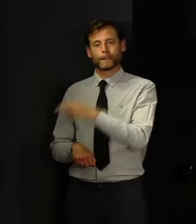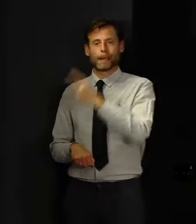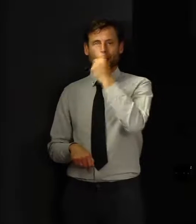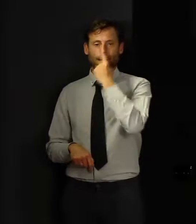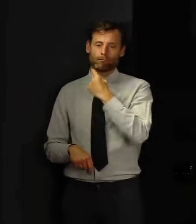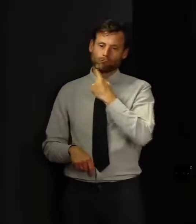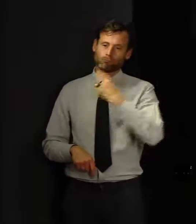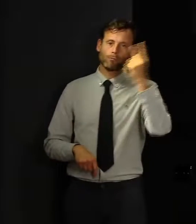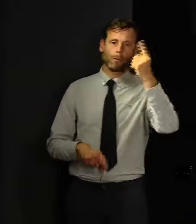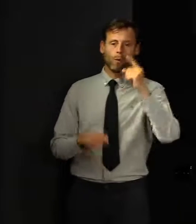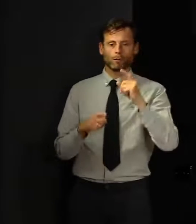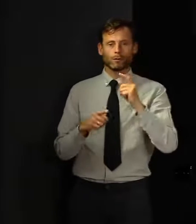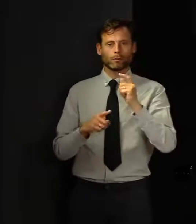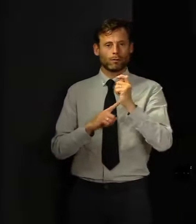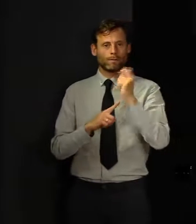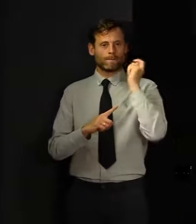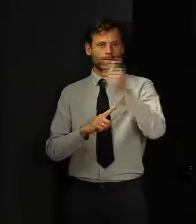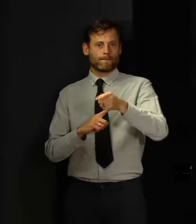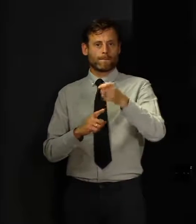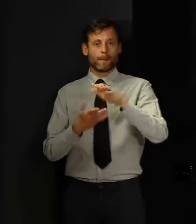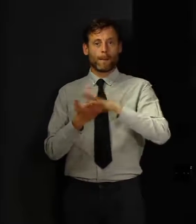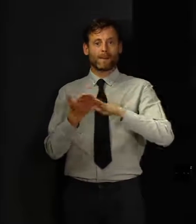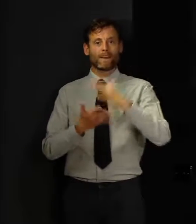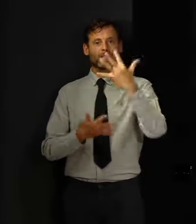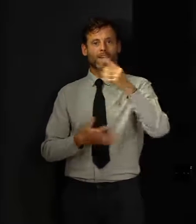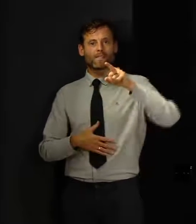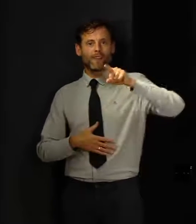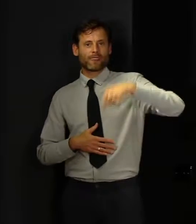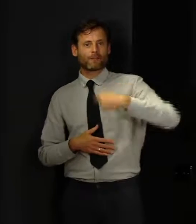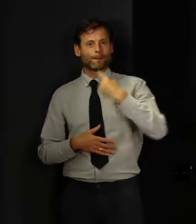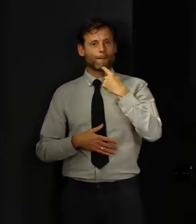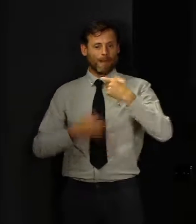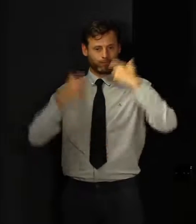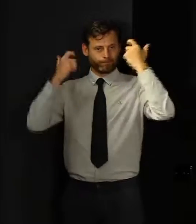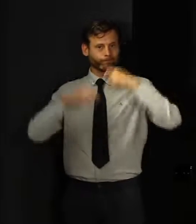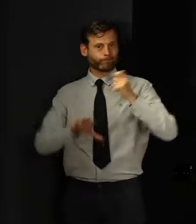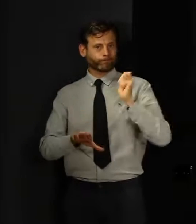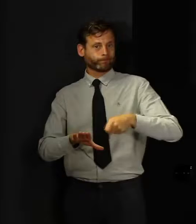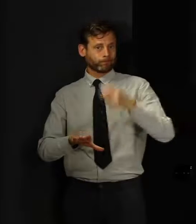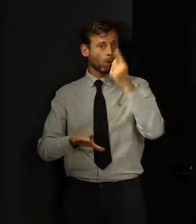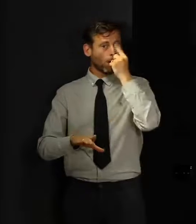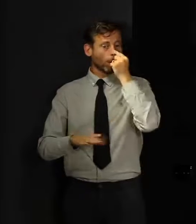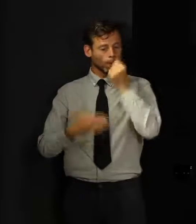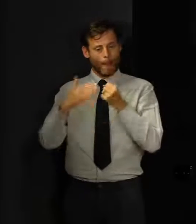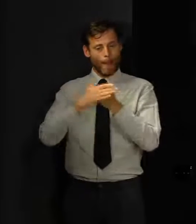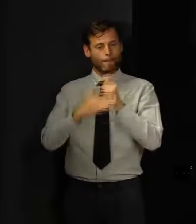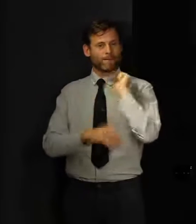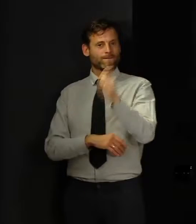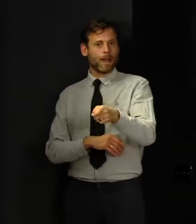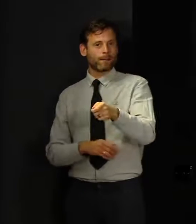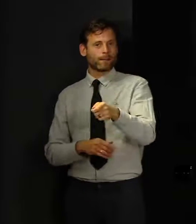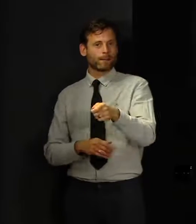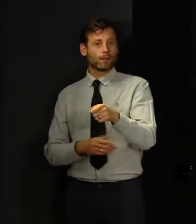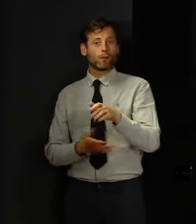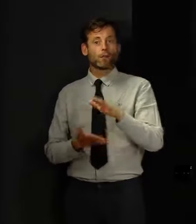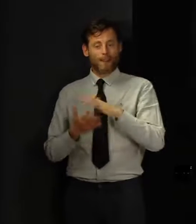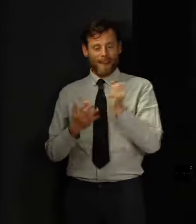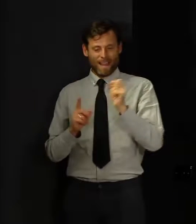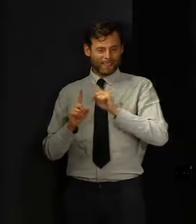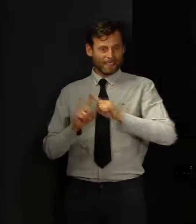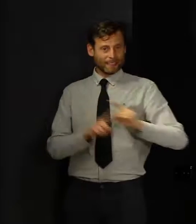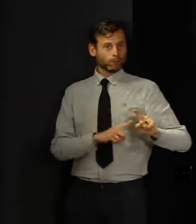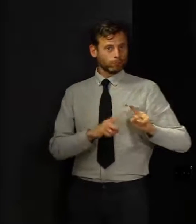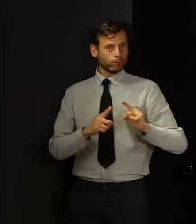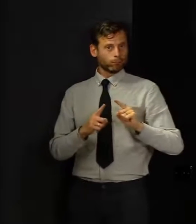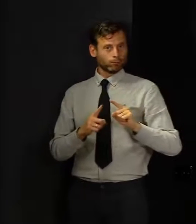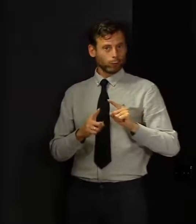reported to the fiscal, of where there's a £5,000 maximum fine there in terms of prosecution. So there's really strong enforcement around this, but